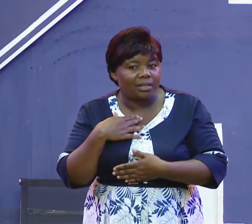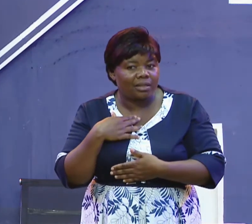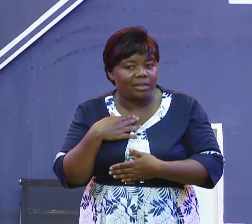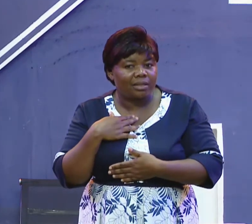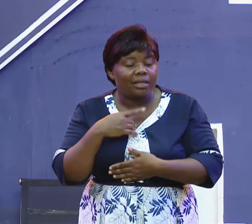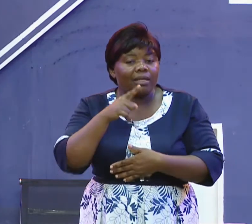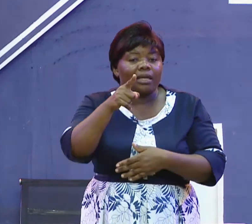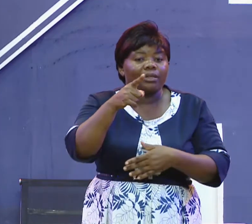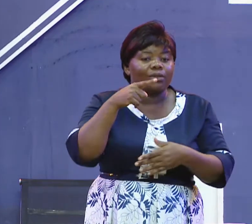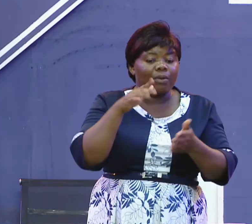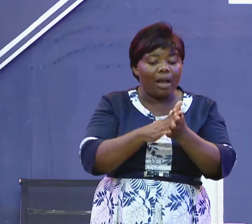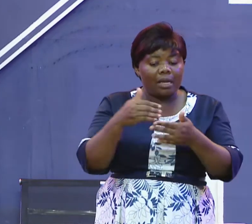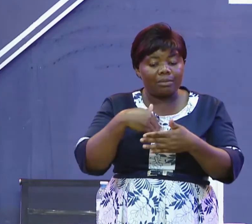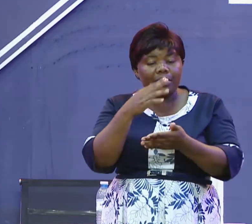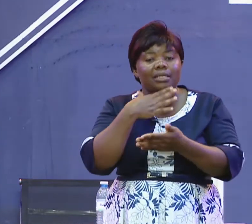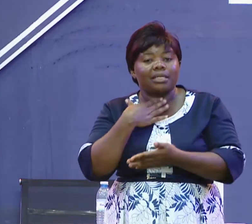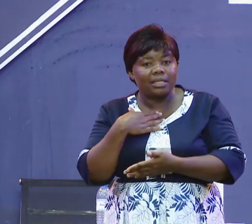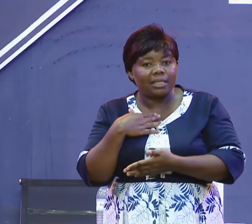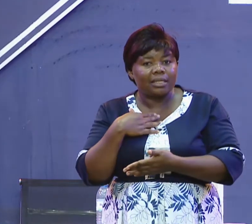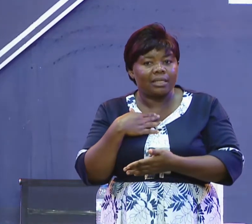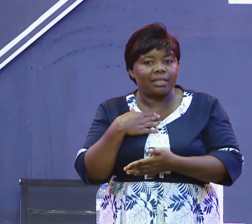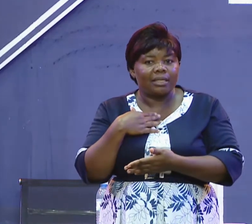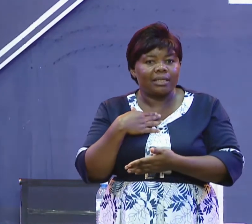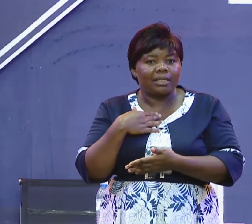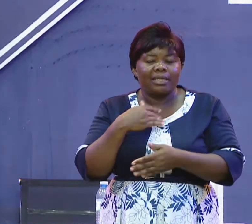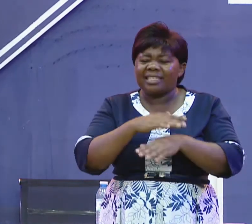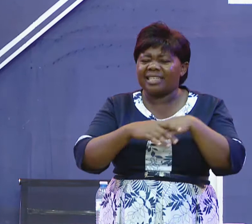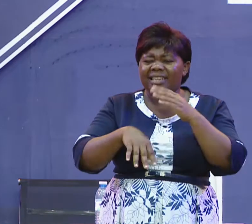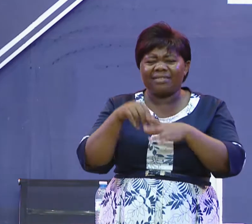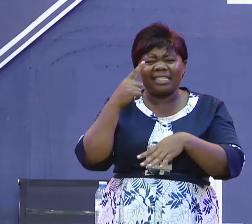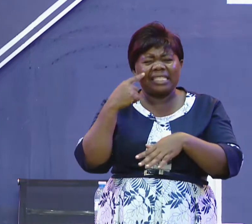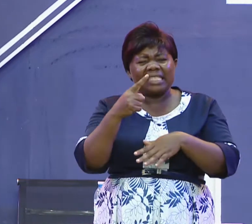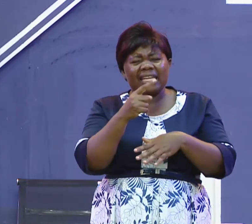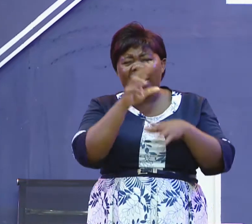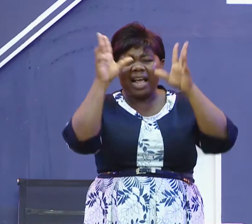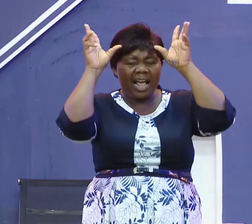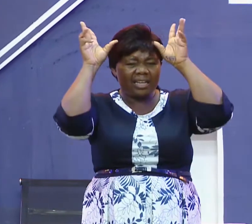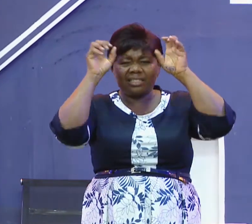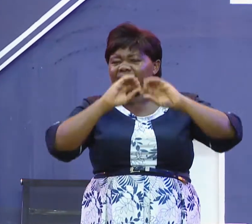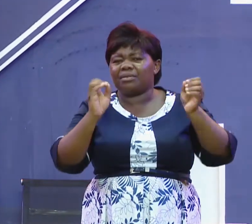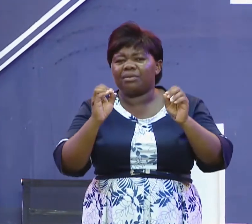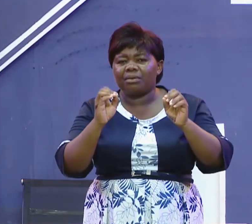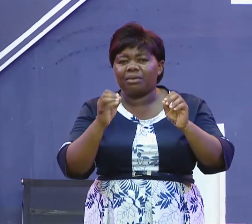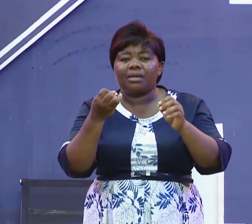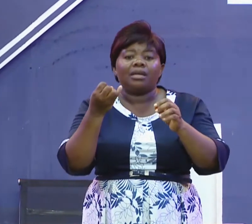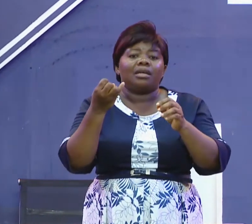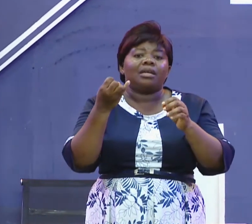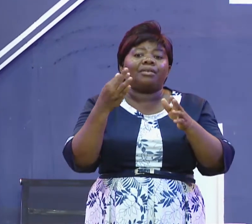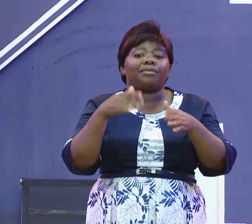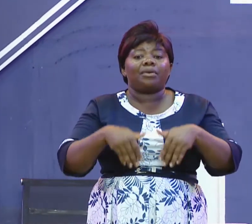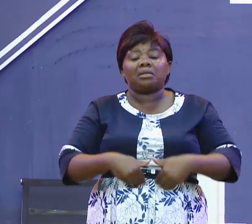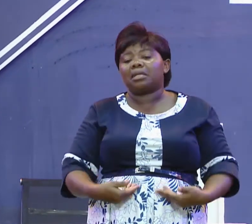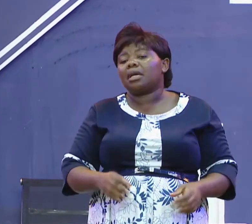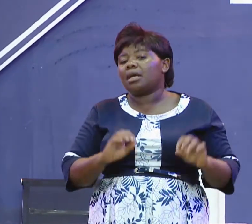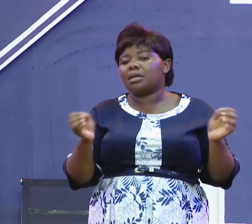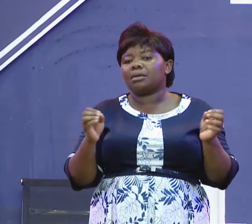need, chetuetaga, that you need. Tochirabanga sitani. Don't look at it as Satan. Senga mubadete mukoye. If